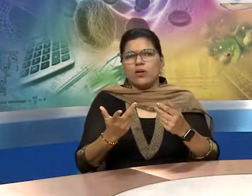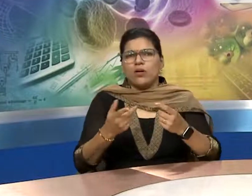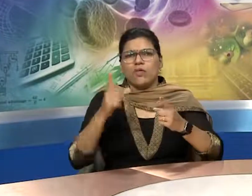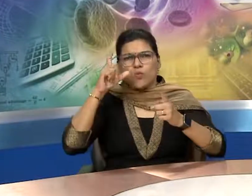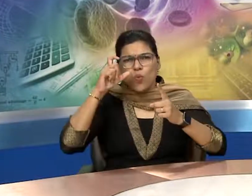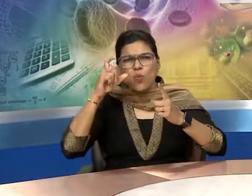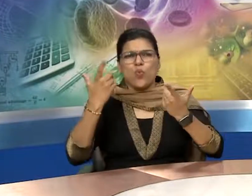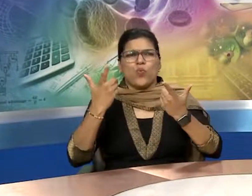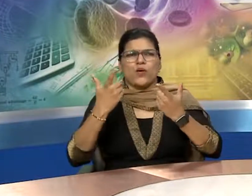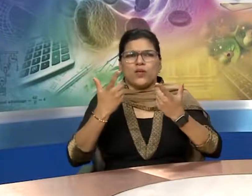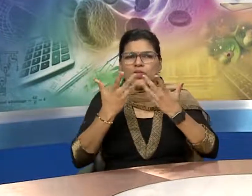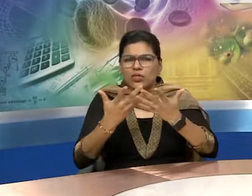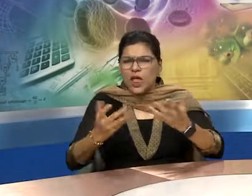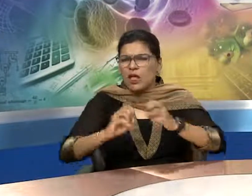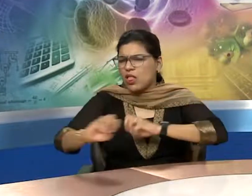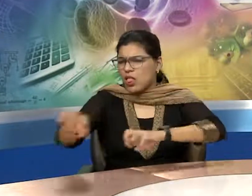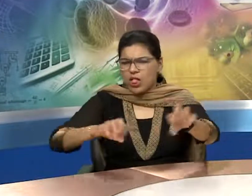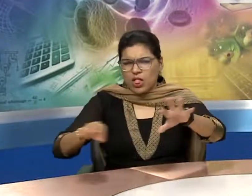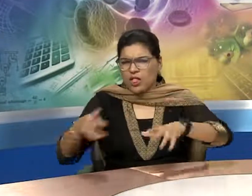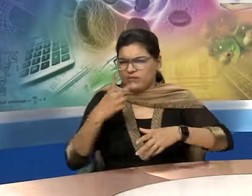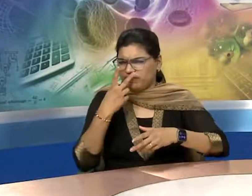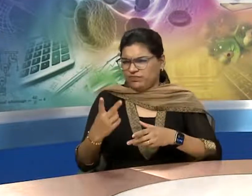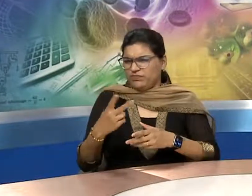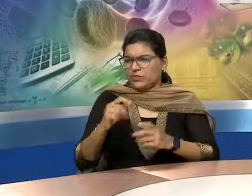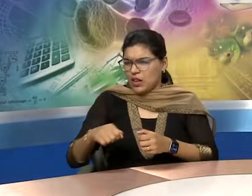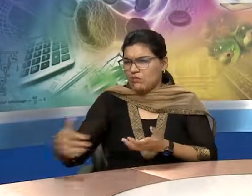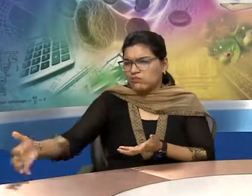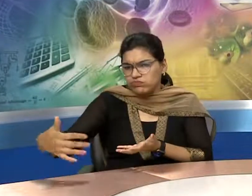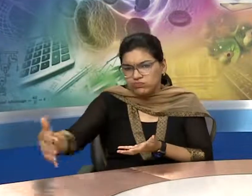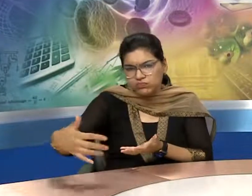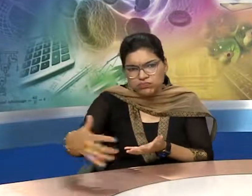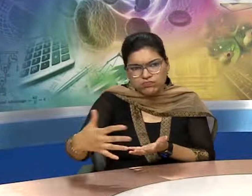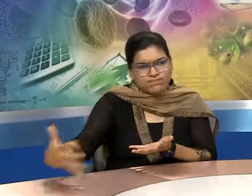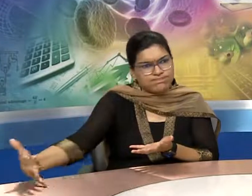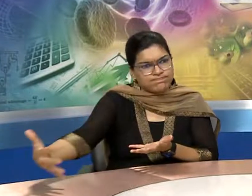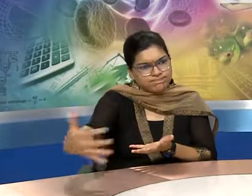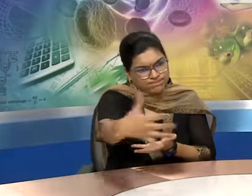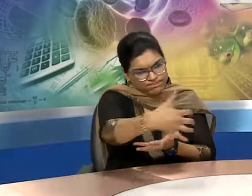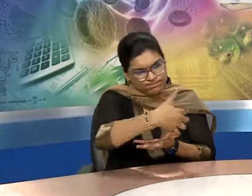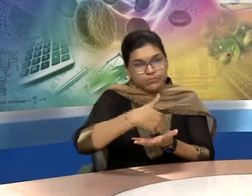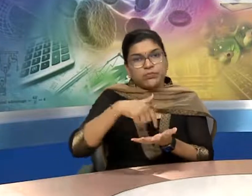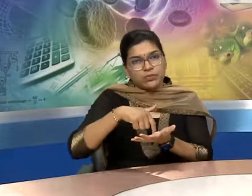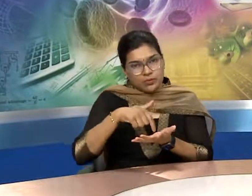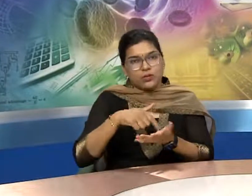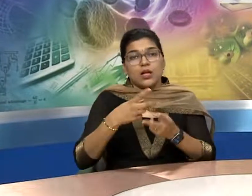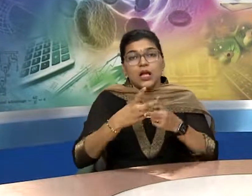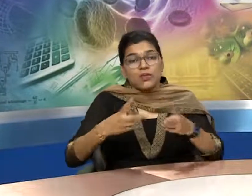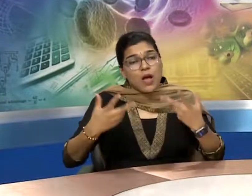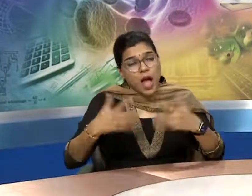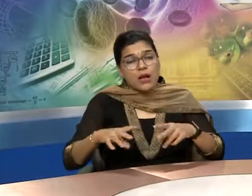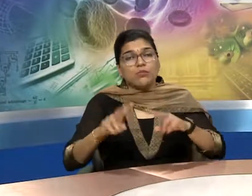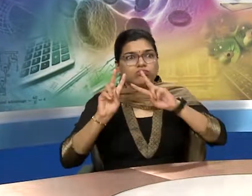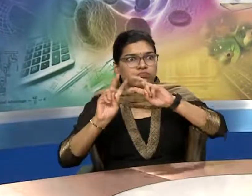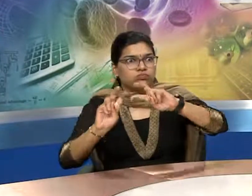and keep all those information at a place so that during the time of need, we can